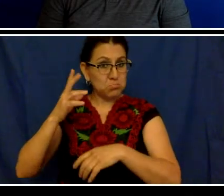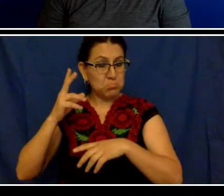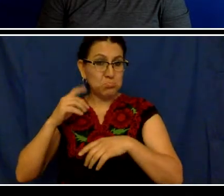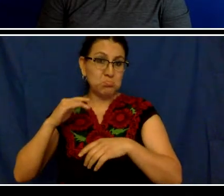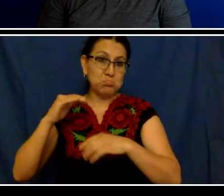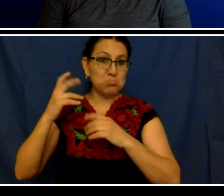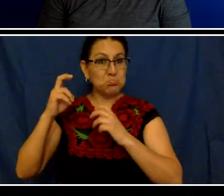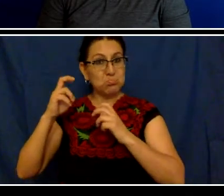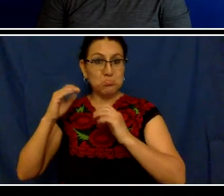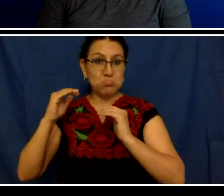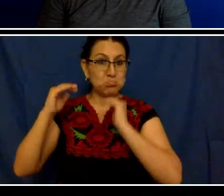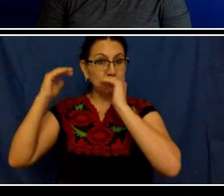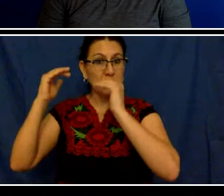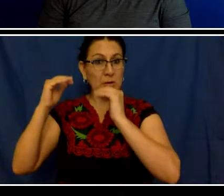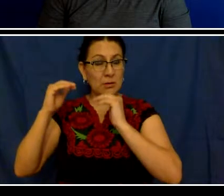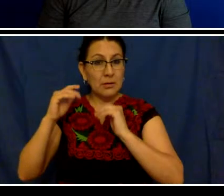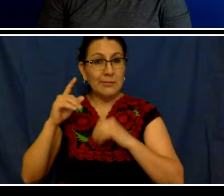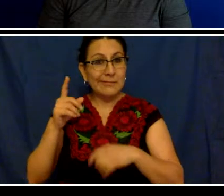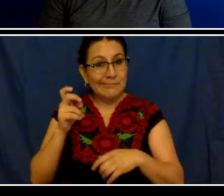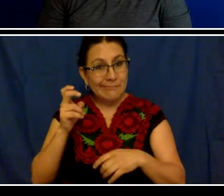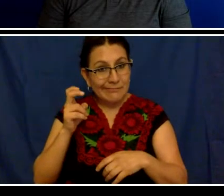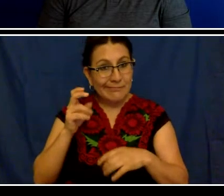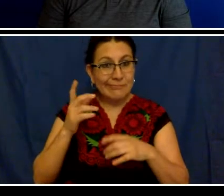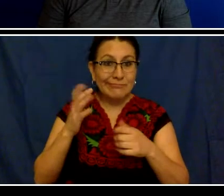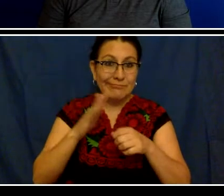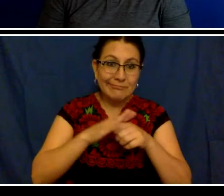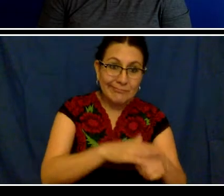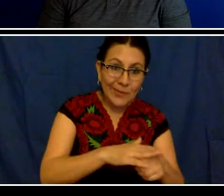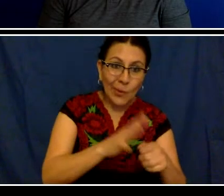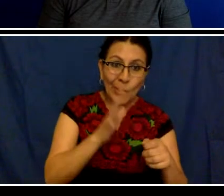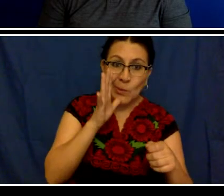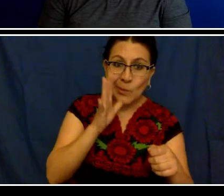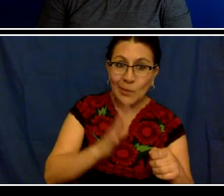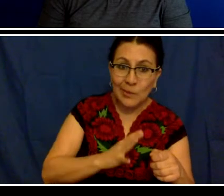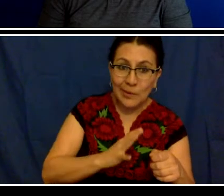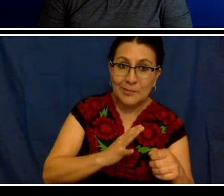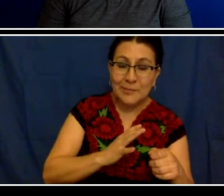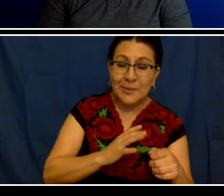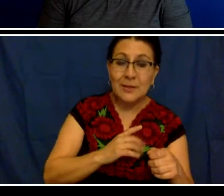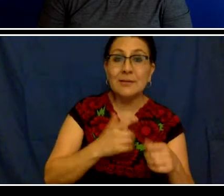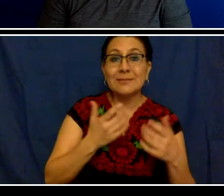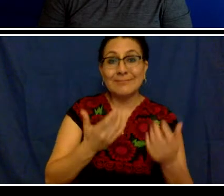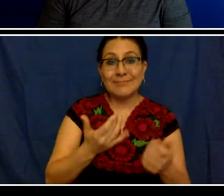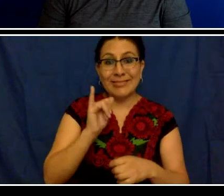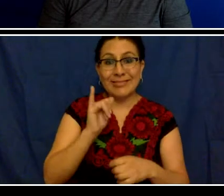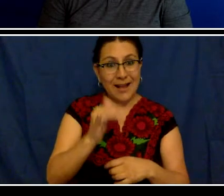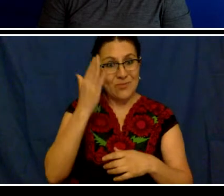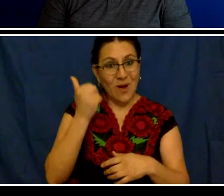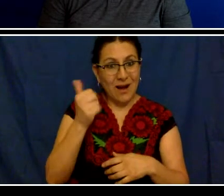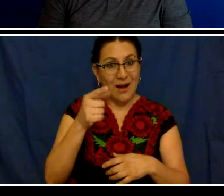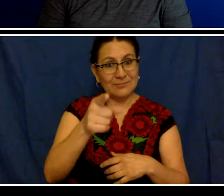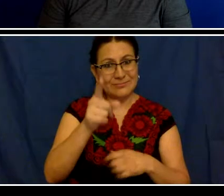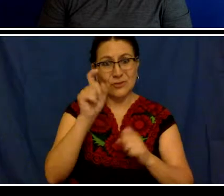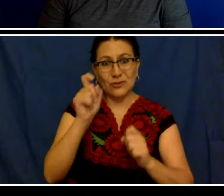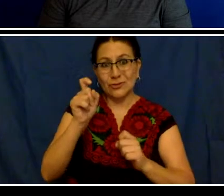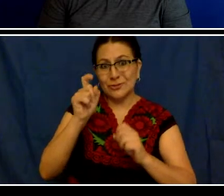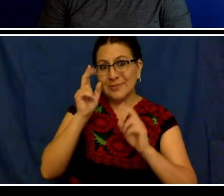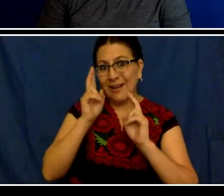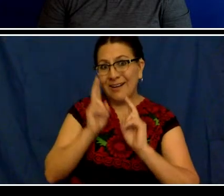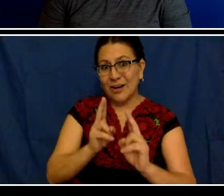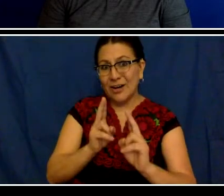men at the time were, the first leaders, right? They were the ones who carried a little bit of status. So women were very oppressed at the